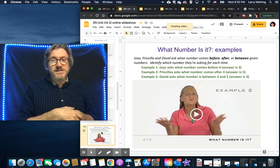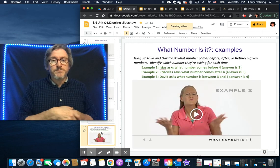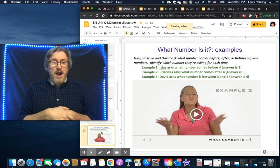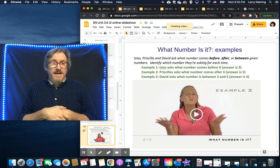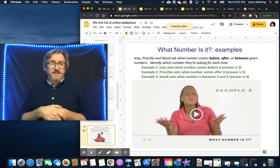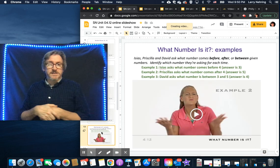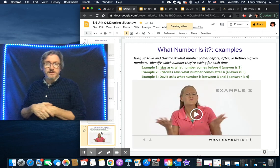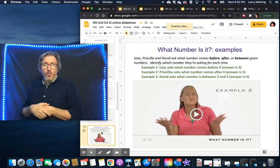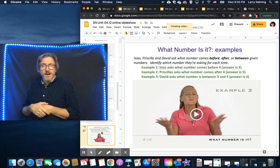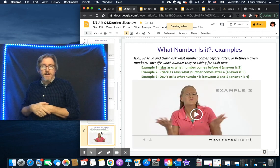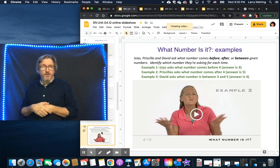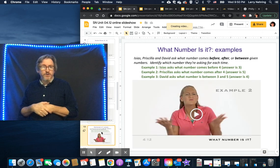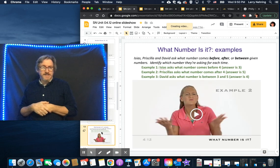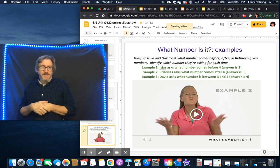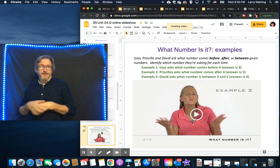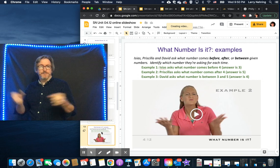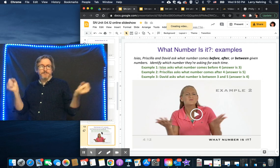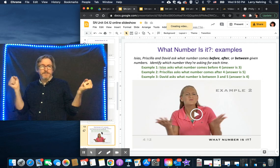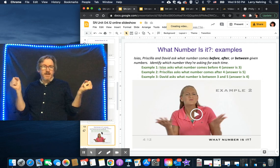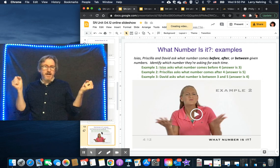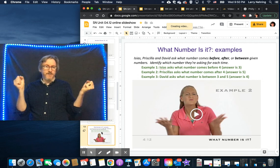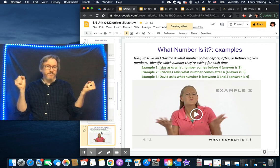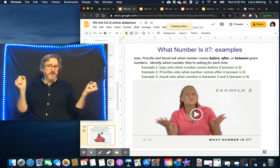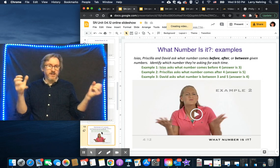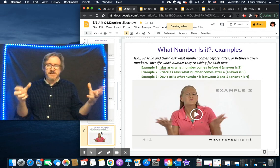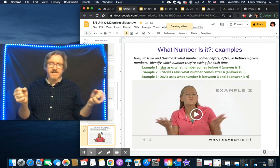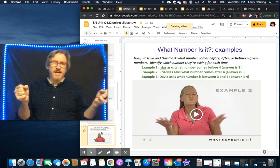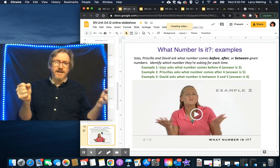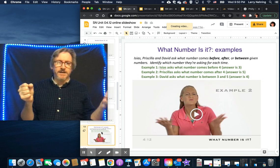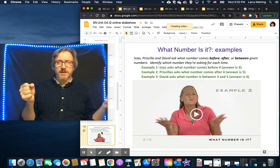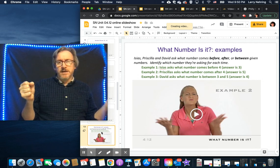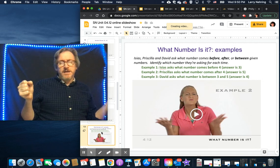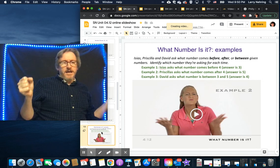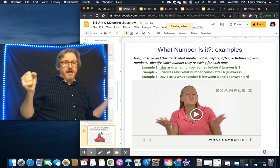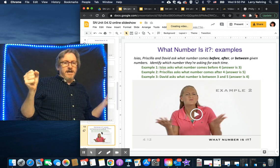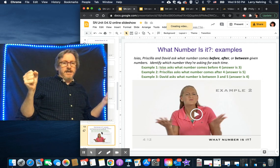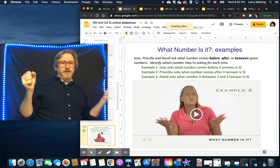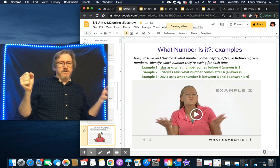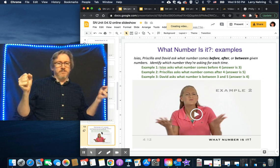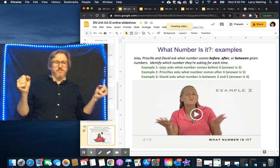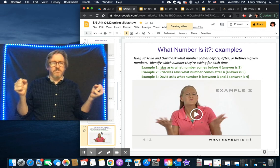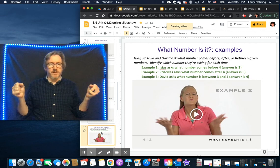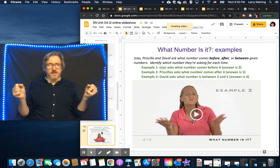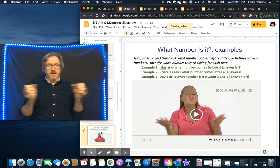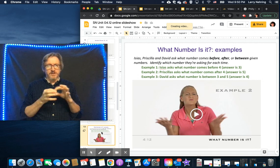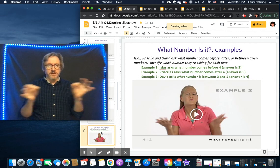And then some practice. What number is it? They'll sign a